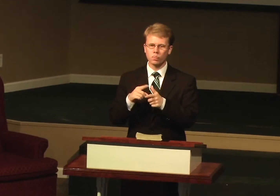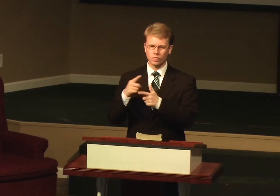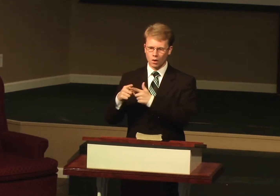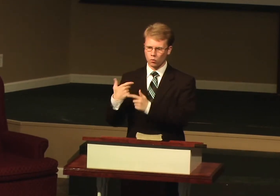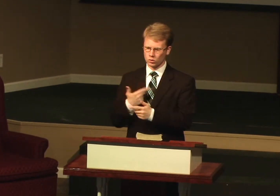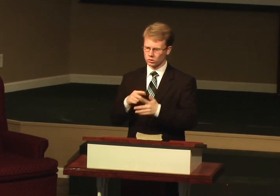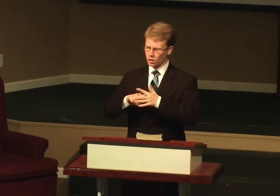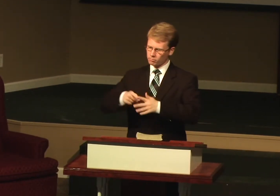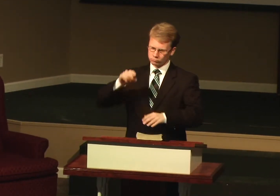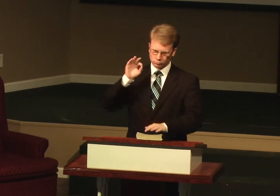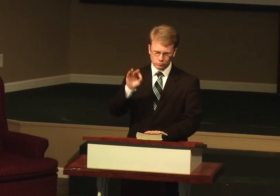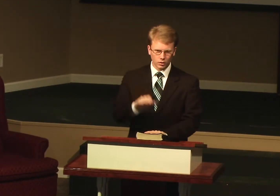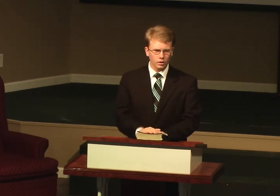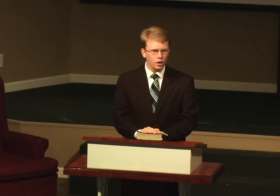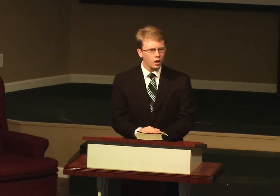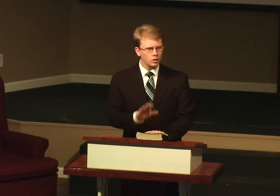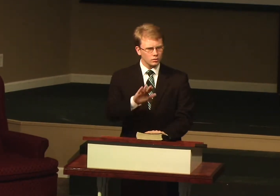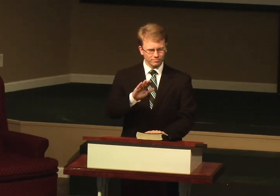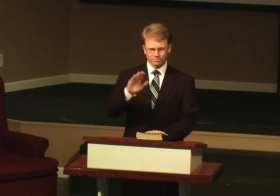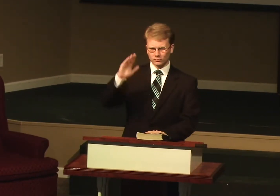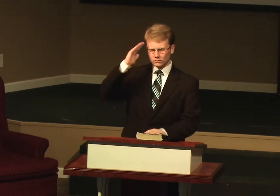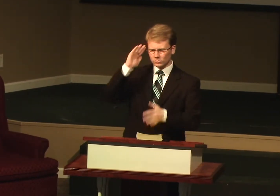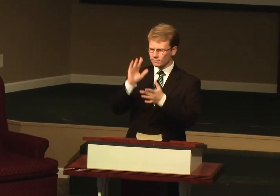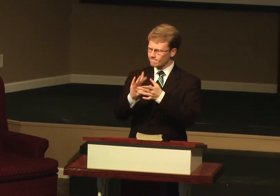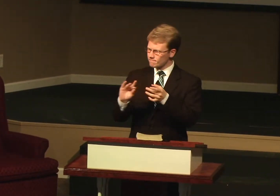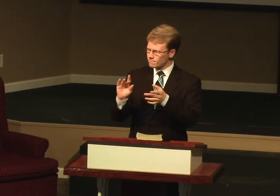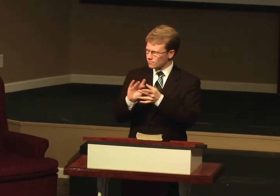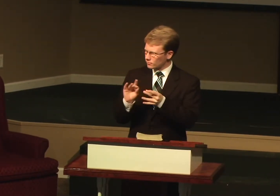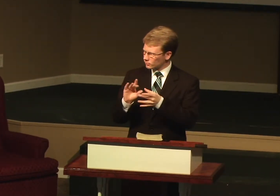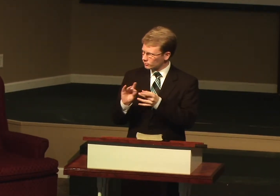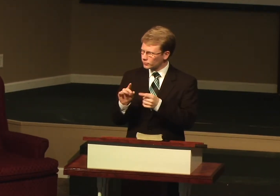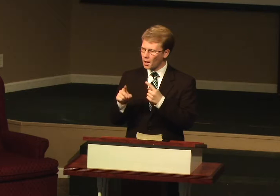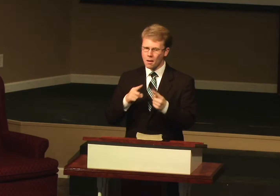I want to share a little bit more, and then I'd like to preach for you this afternoon.